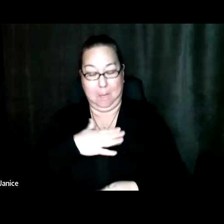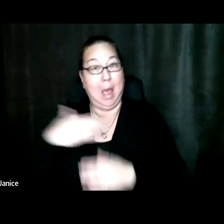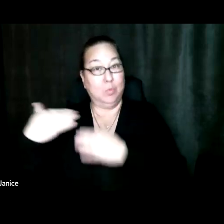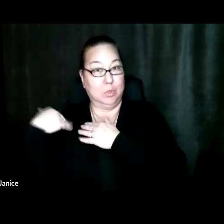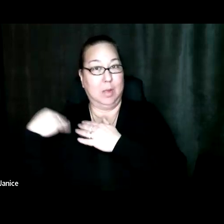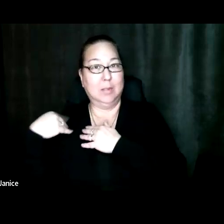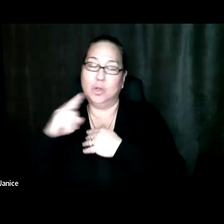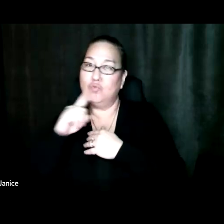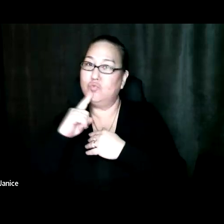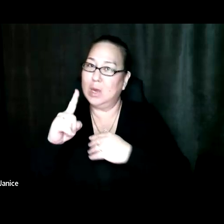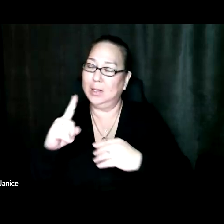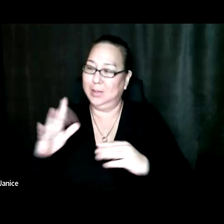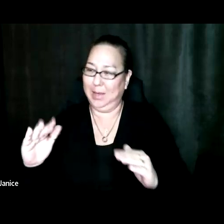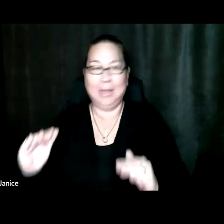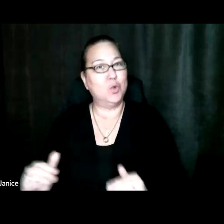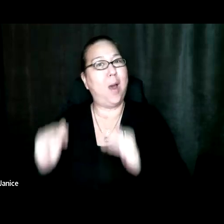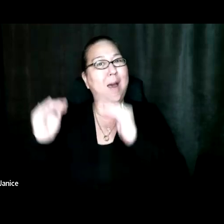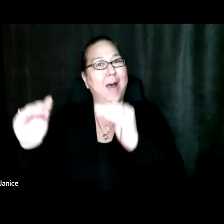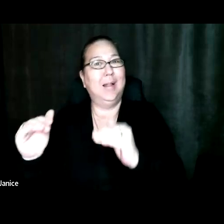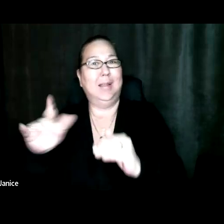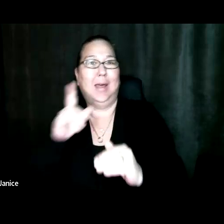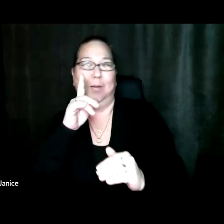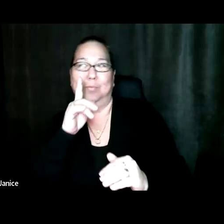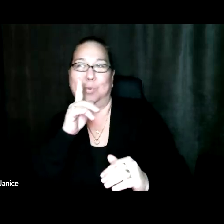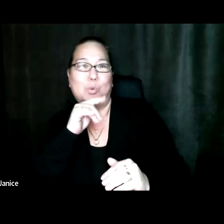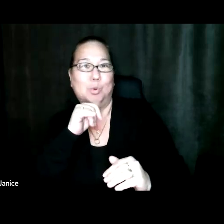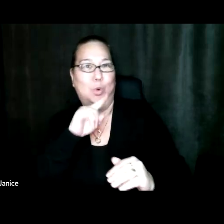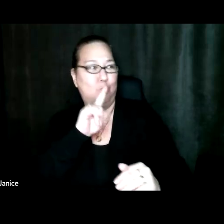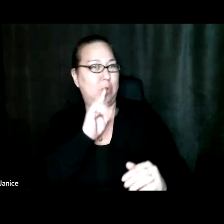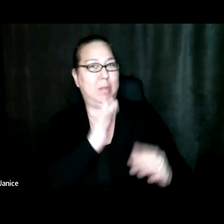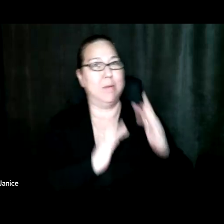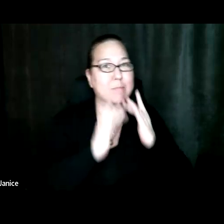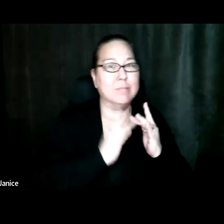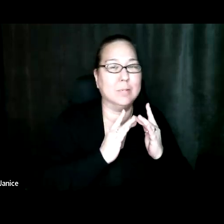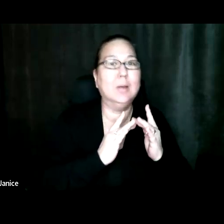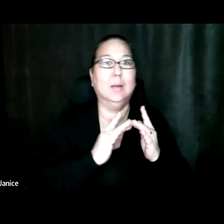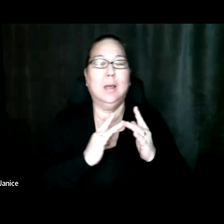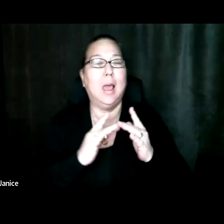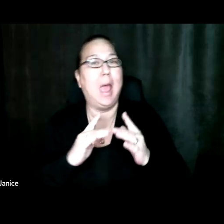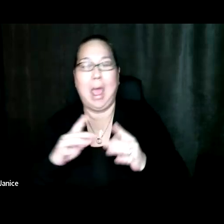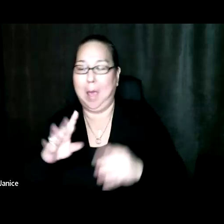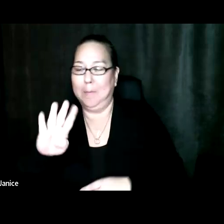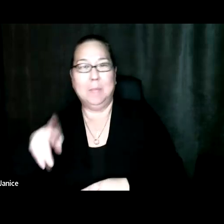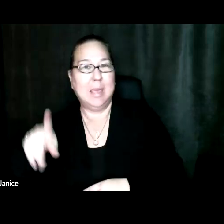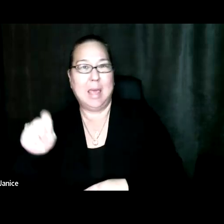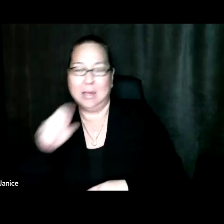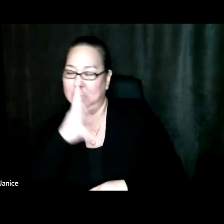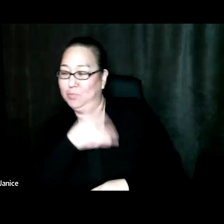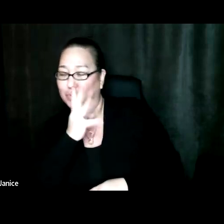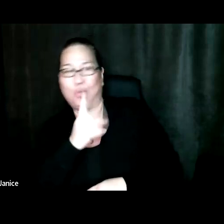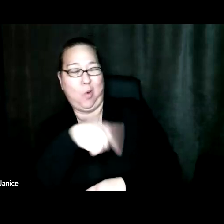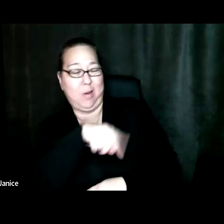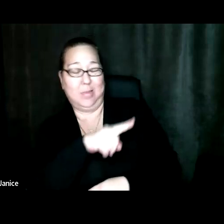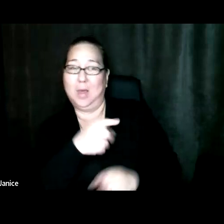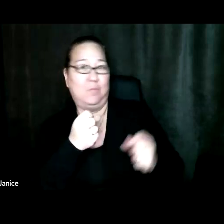the marginalized. BPS has financially marginalized our paraprofessionals for far too long. We need a contract that recognizes